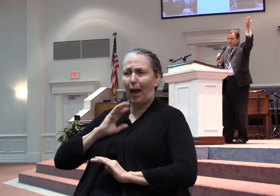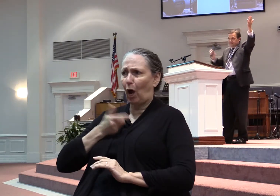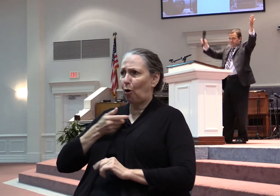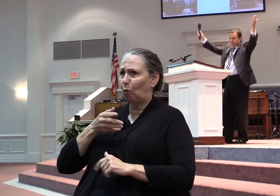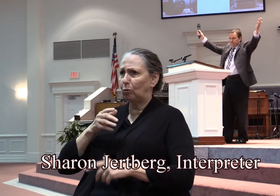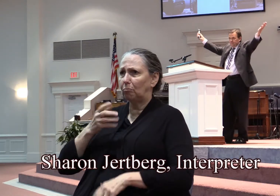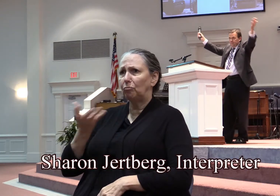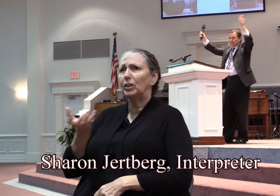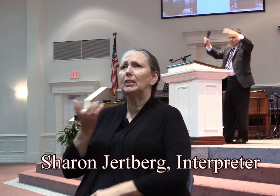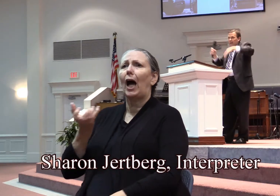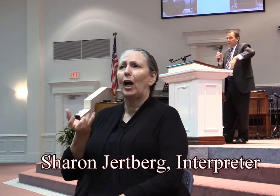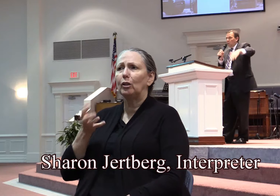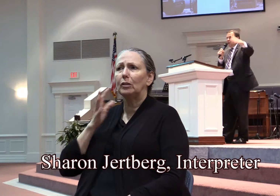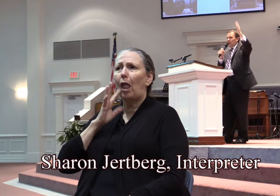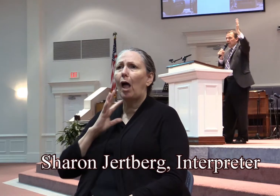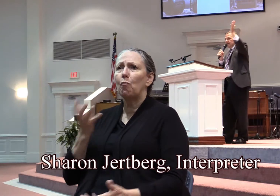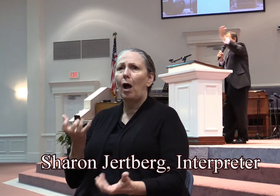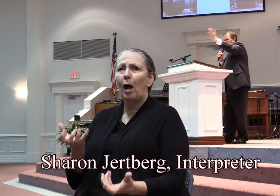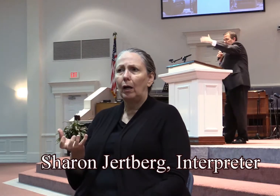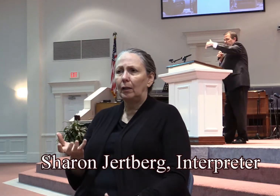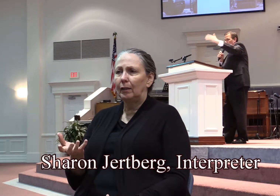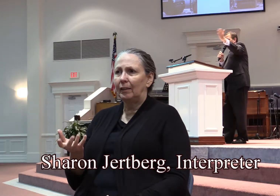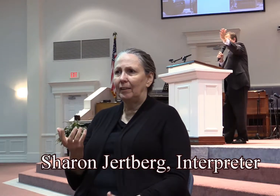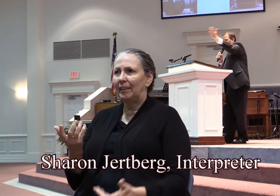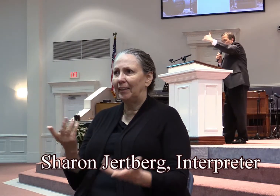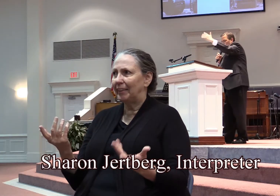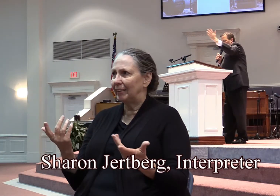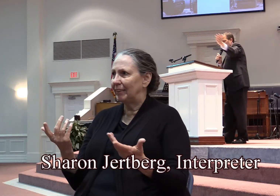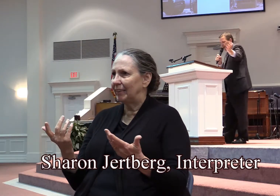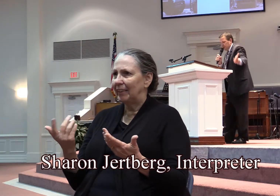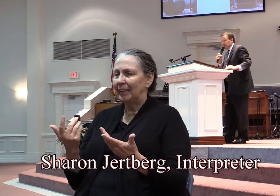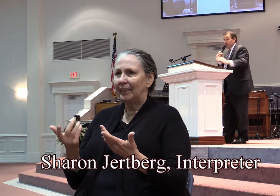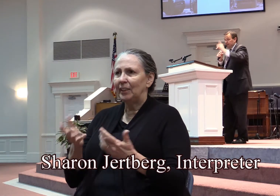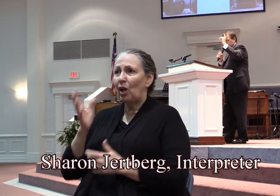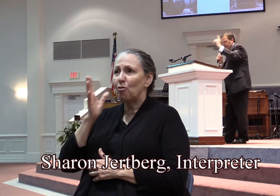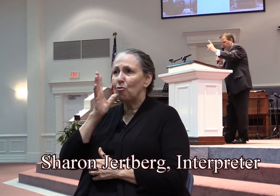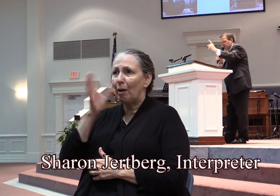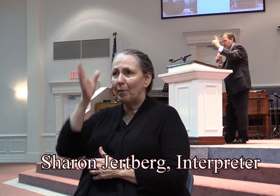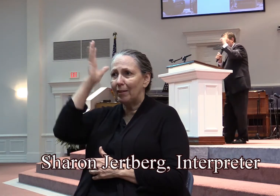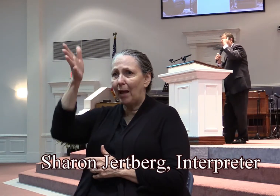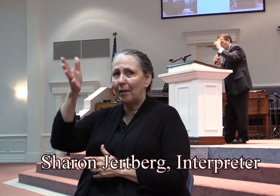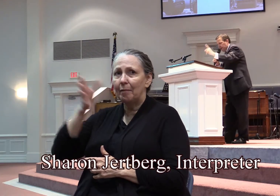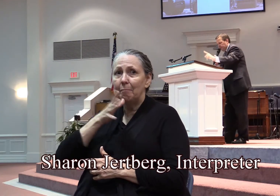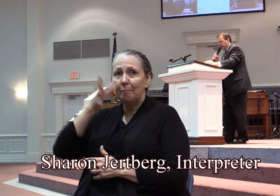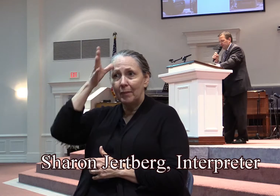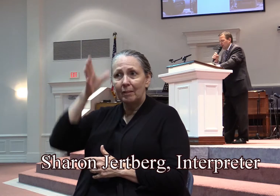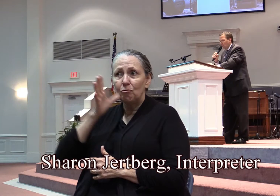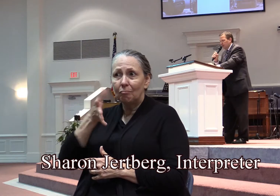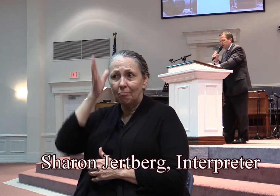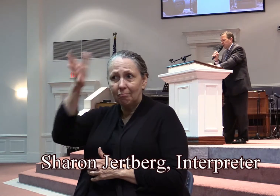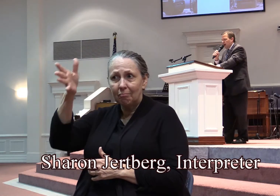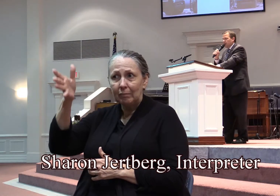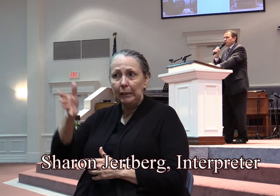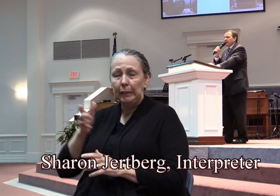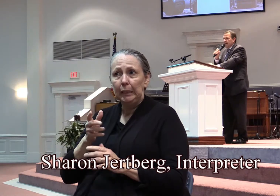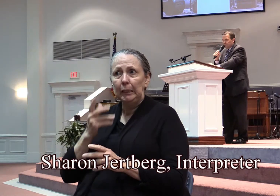lust. Amen. You know, we're a day late or a week late on Grandparents' Day, but as parents and grandparents, we